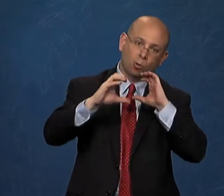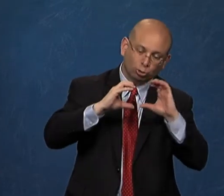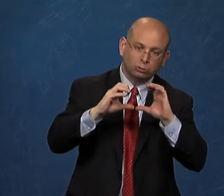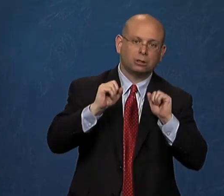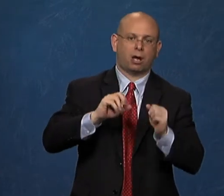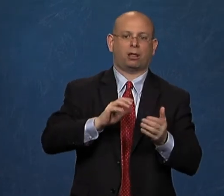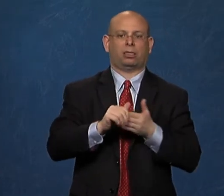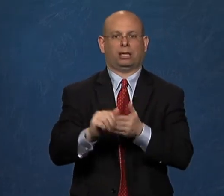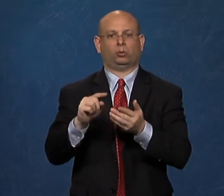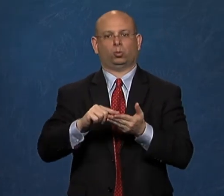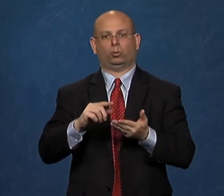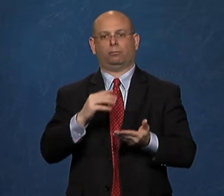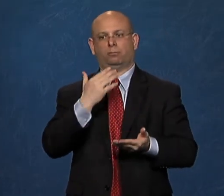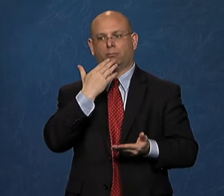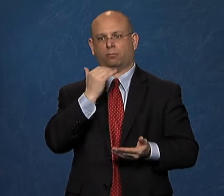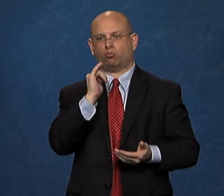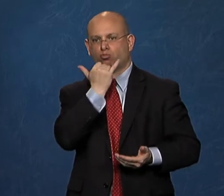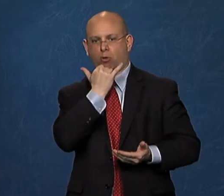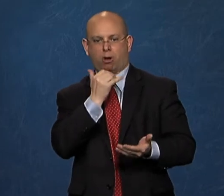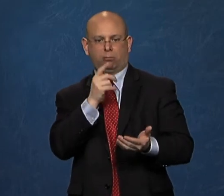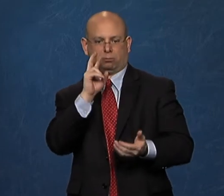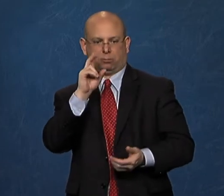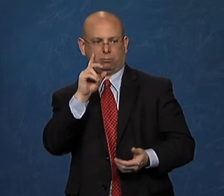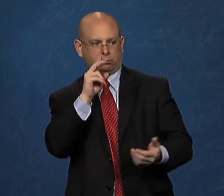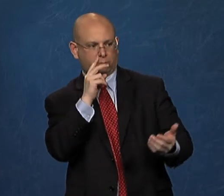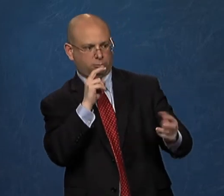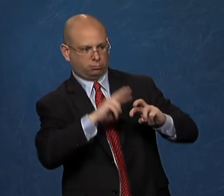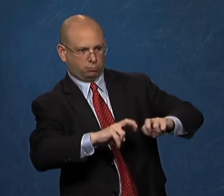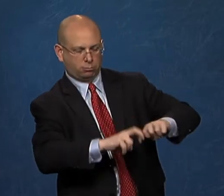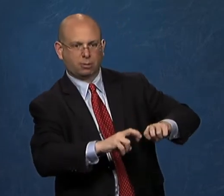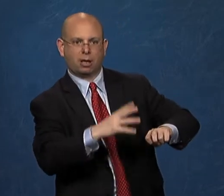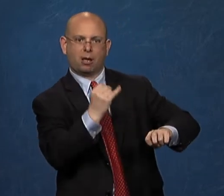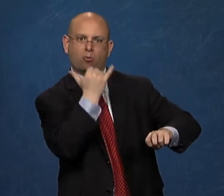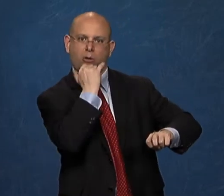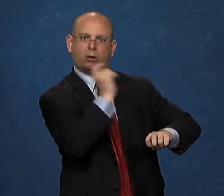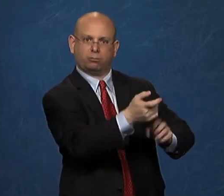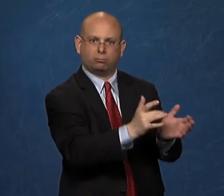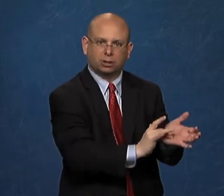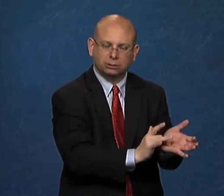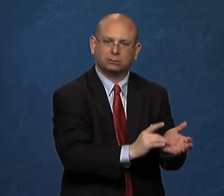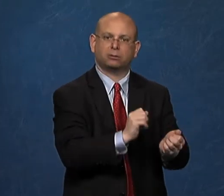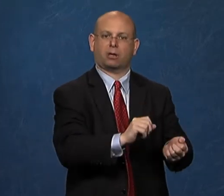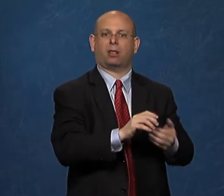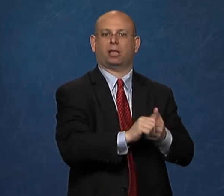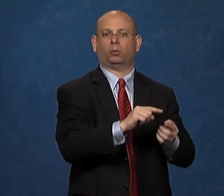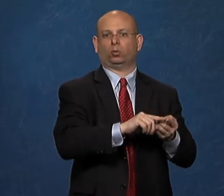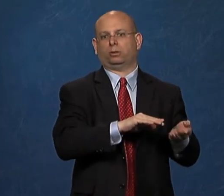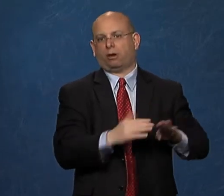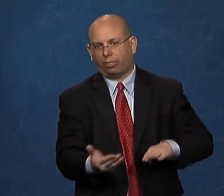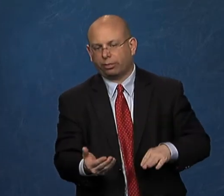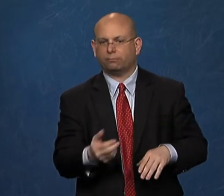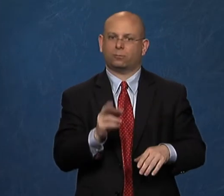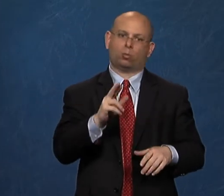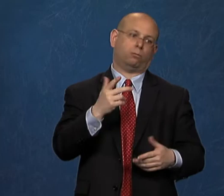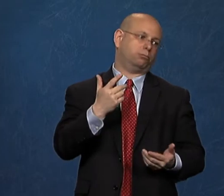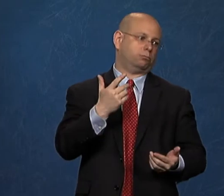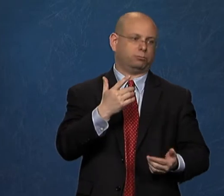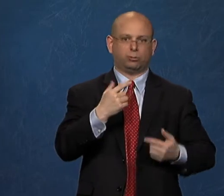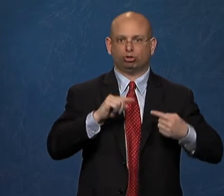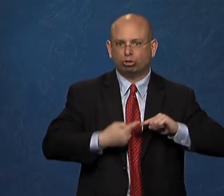to misdiagnosis, miscommunications, and wrong assessments and inaccurate medications given that could lead to death